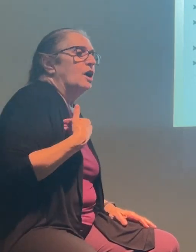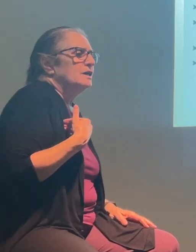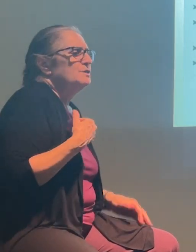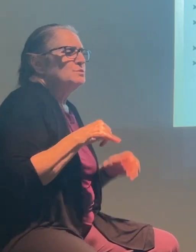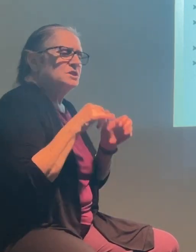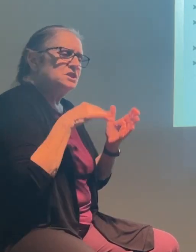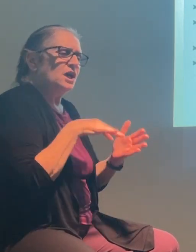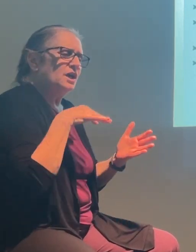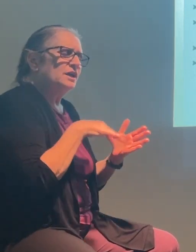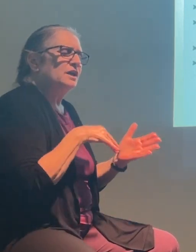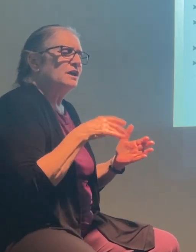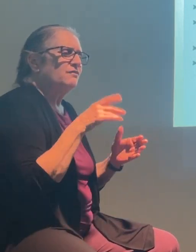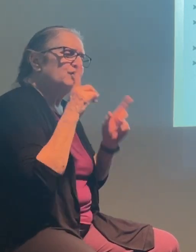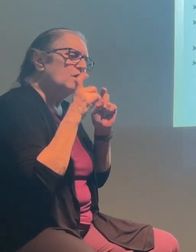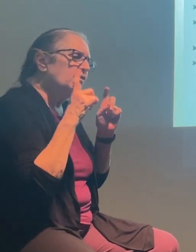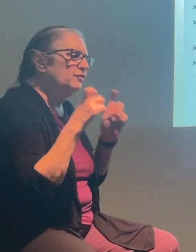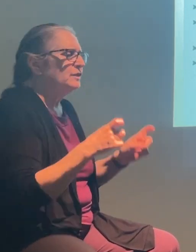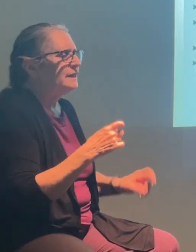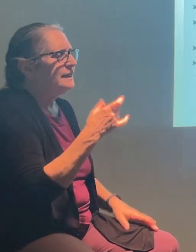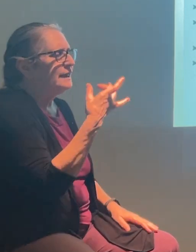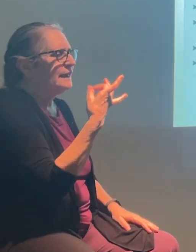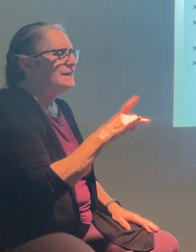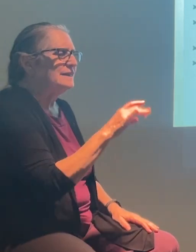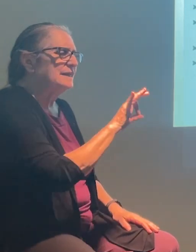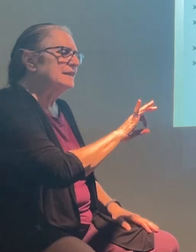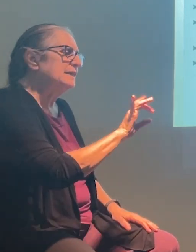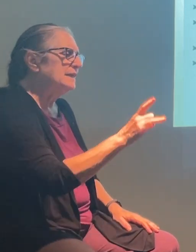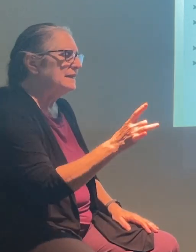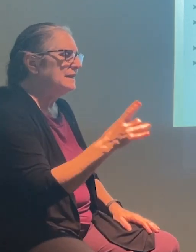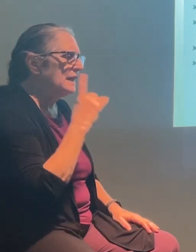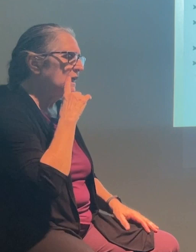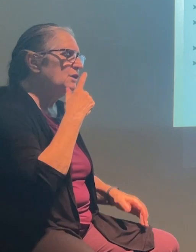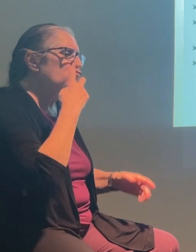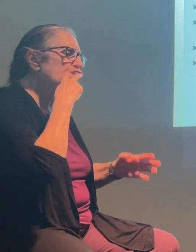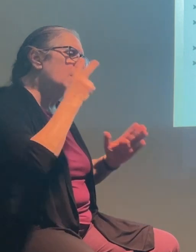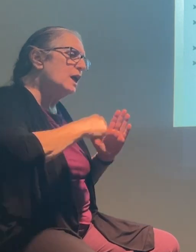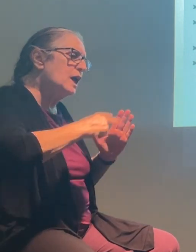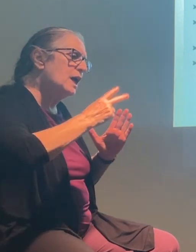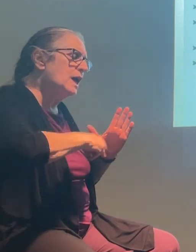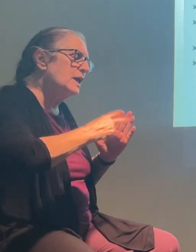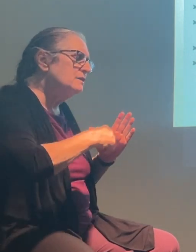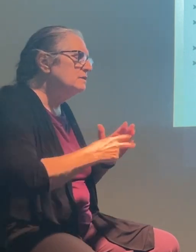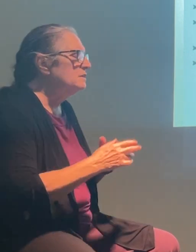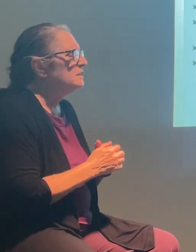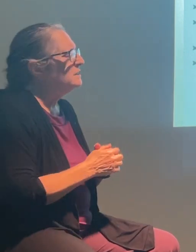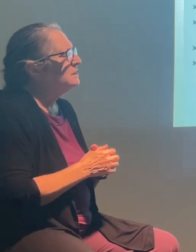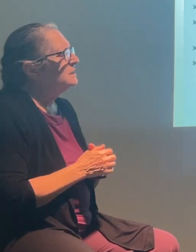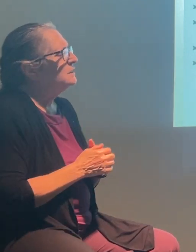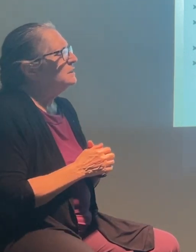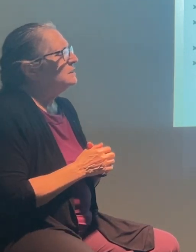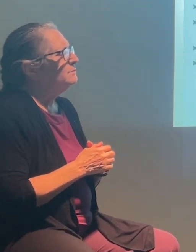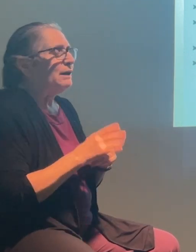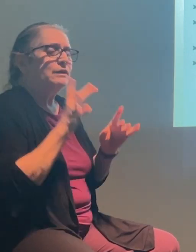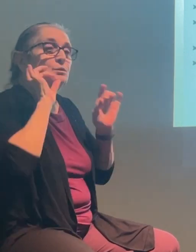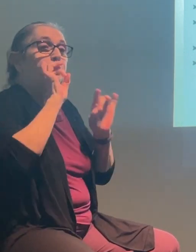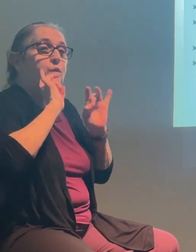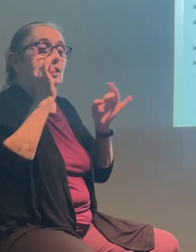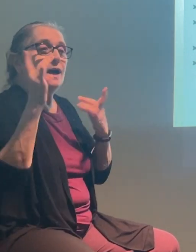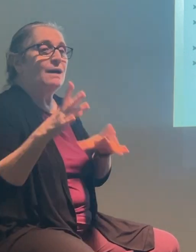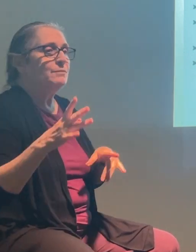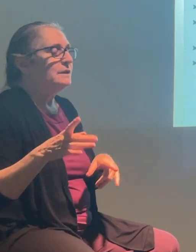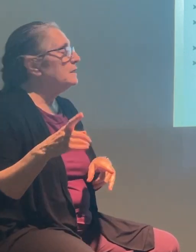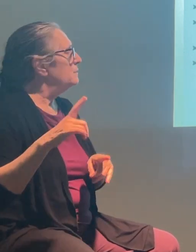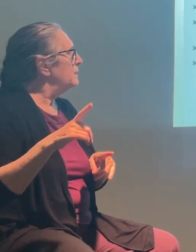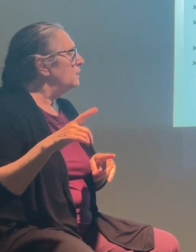lithography. In 1898, he had read in a newspaper about a scandal happening in France about the